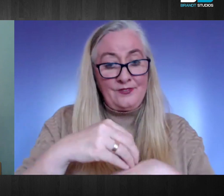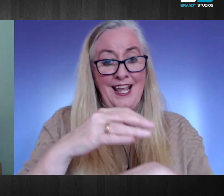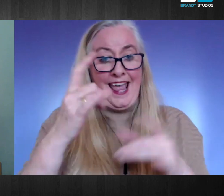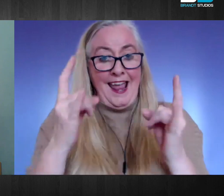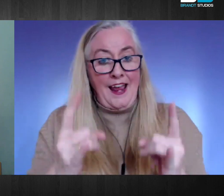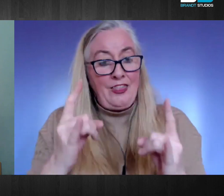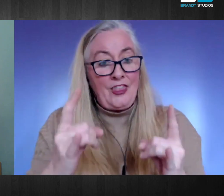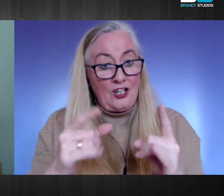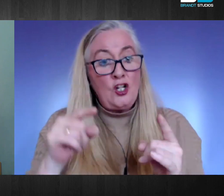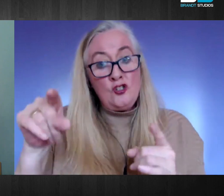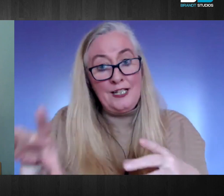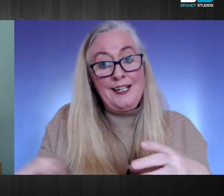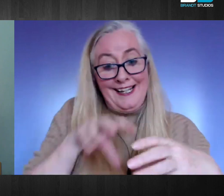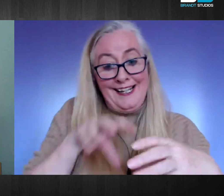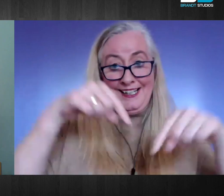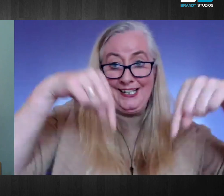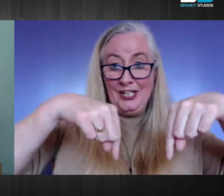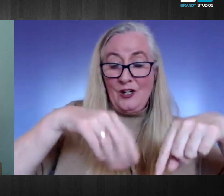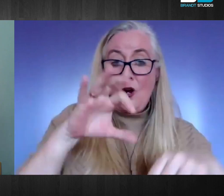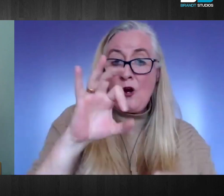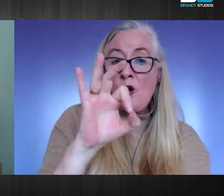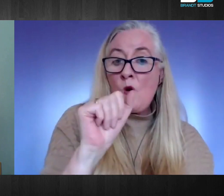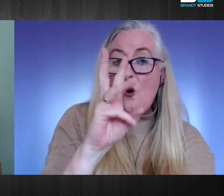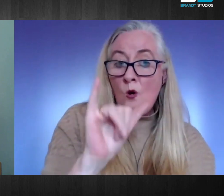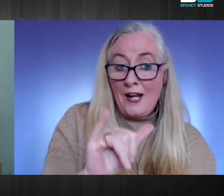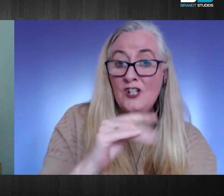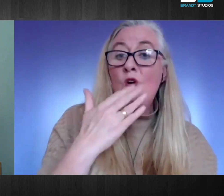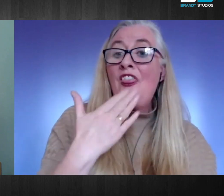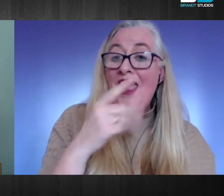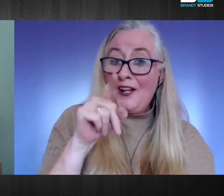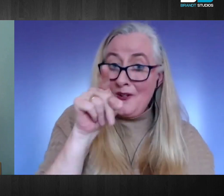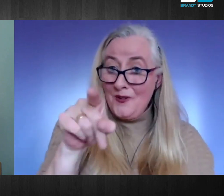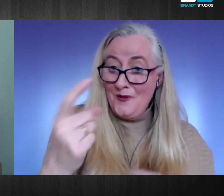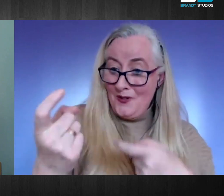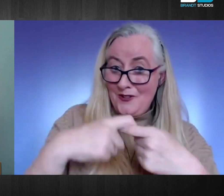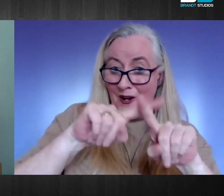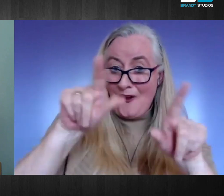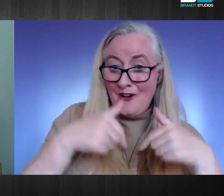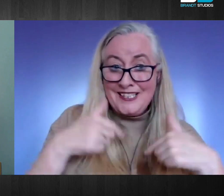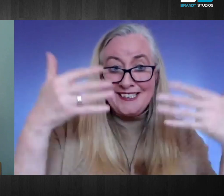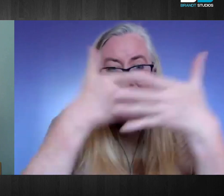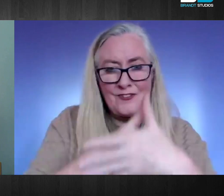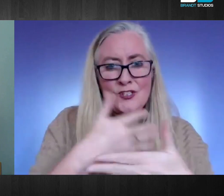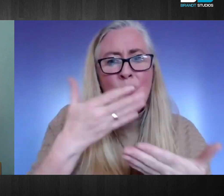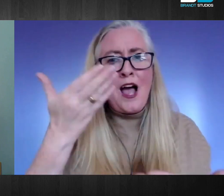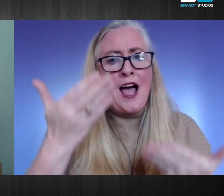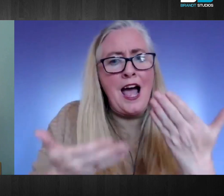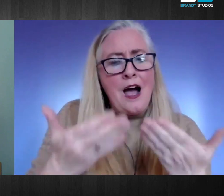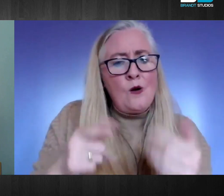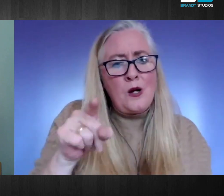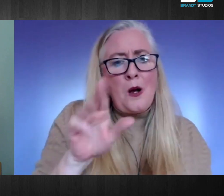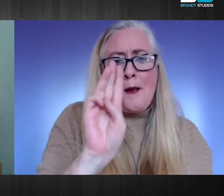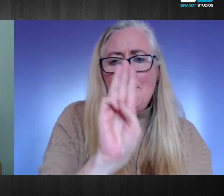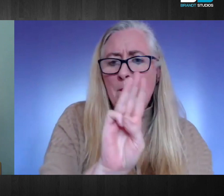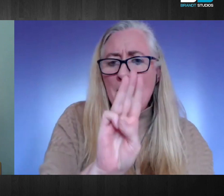in Galway. Casey, thanks a million for joining us this evening. As a PPI contributor, you're used to drawing on your lived experience to